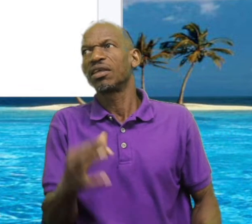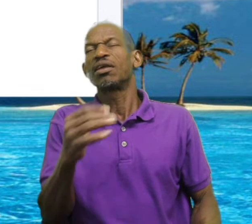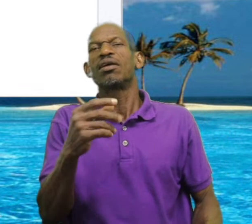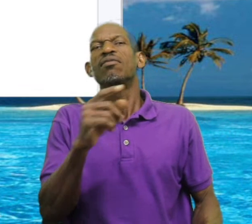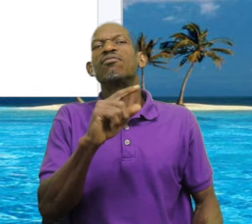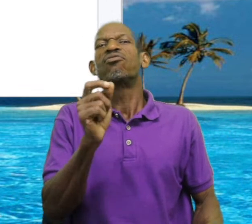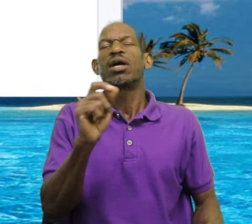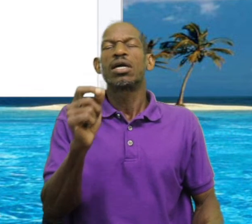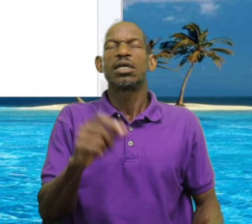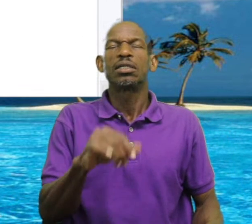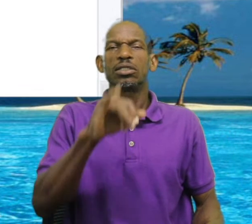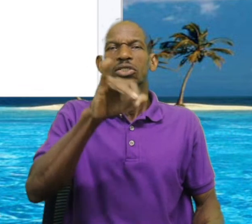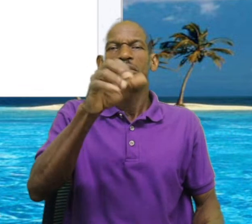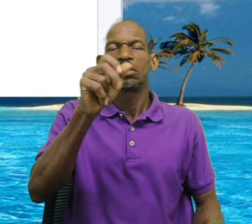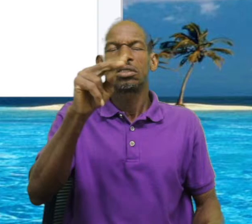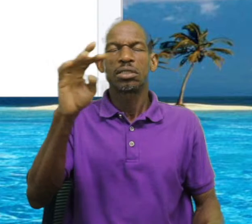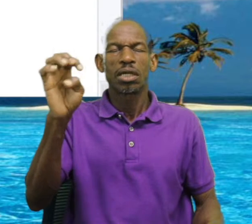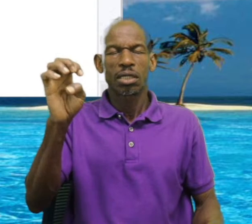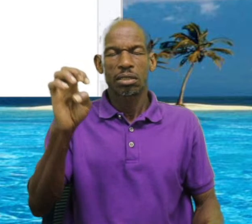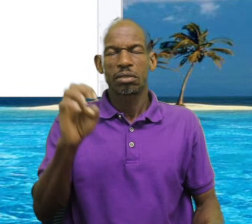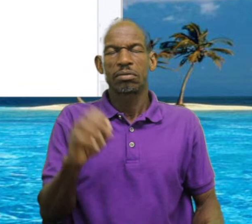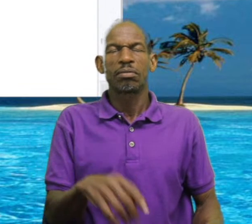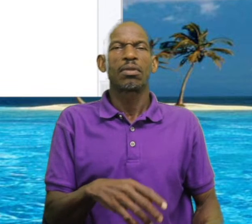Jane sleeping home.